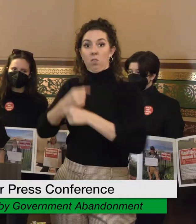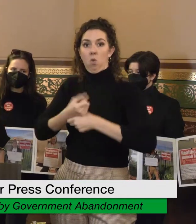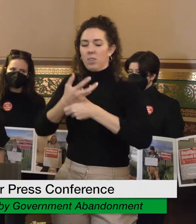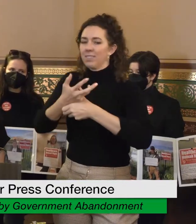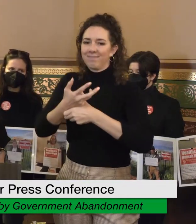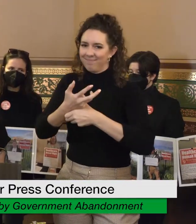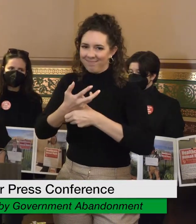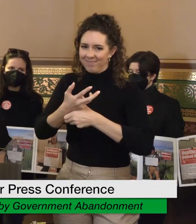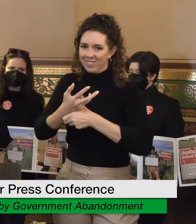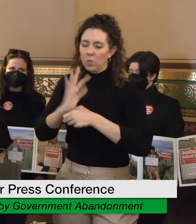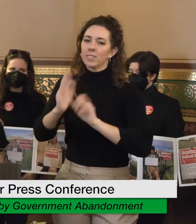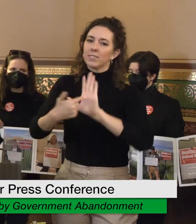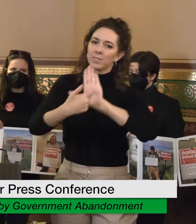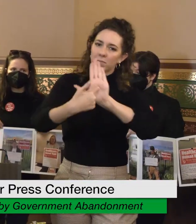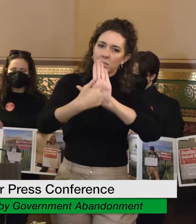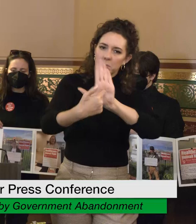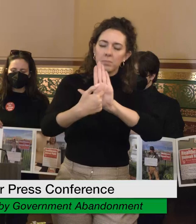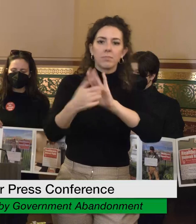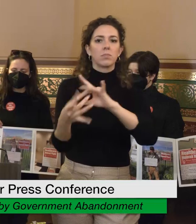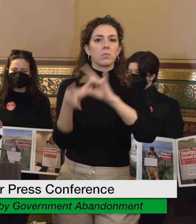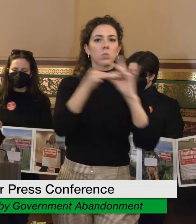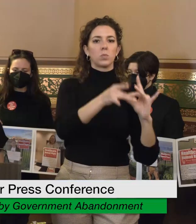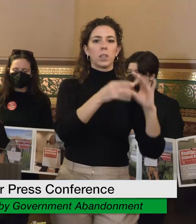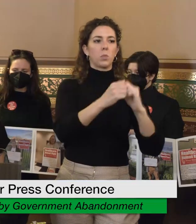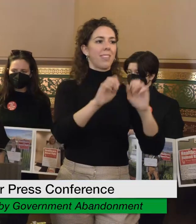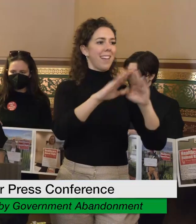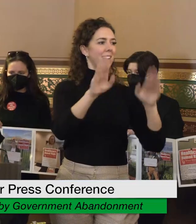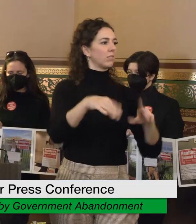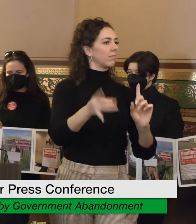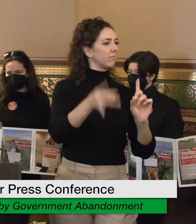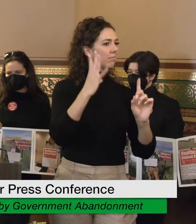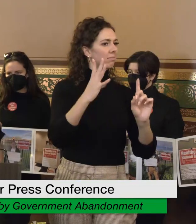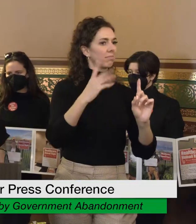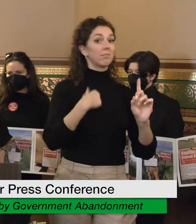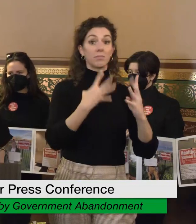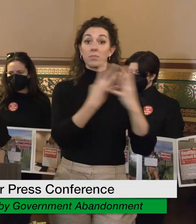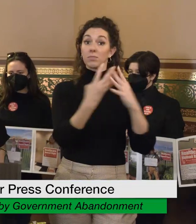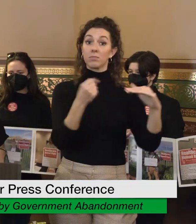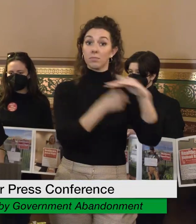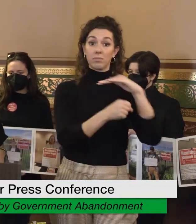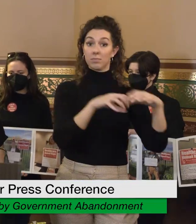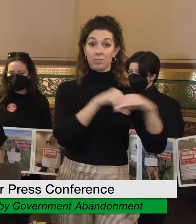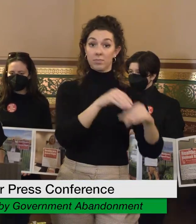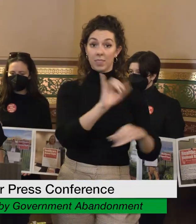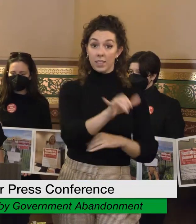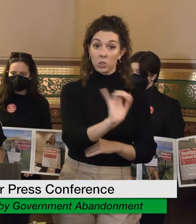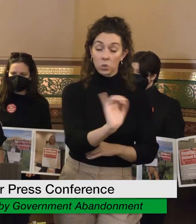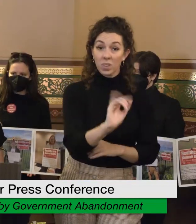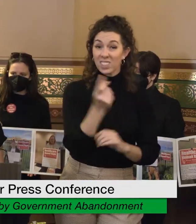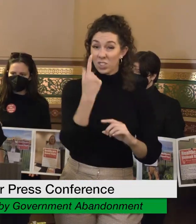that's connected to the housing crisis. Incarceration feeds into that as well. Being incarcerated is